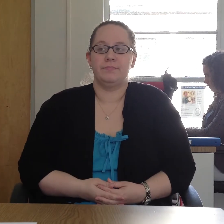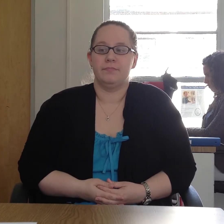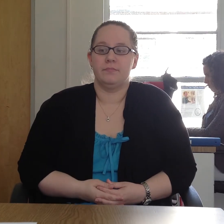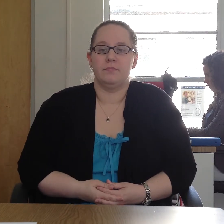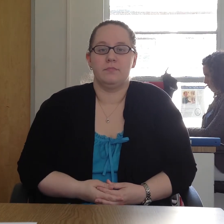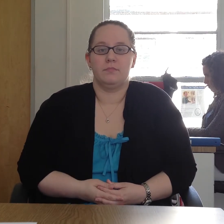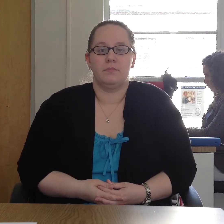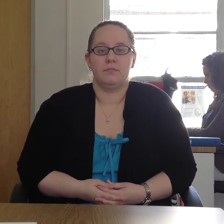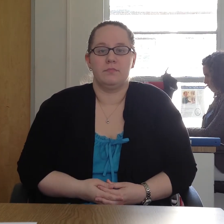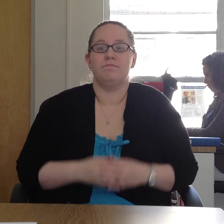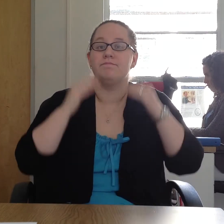Next section,